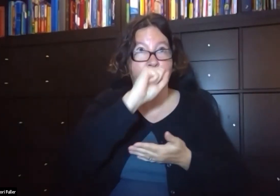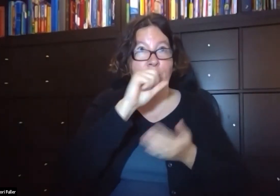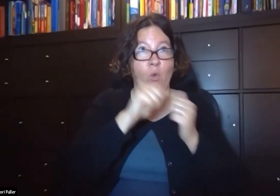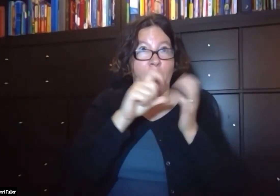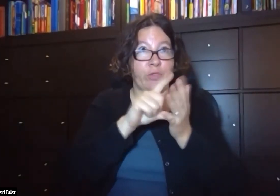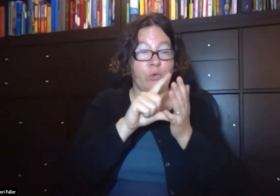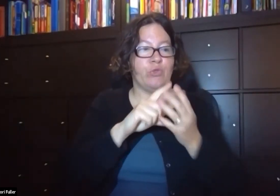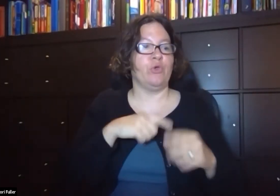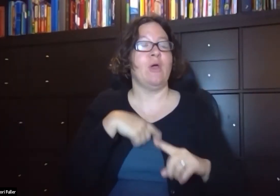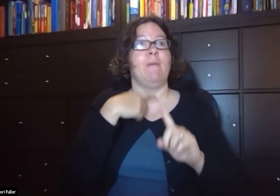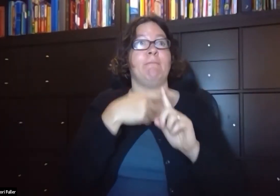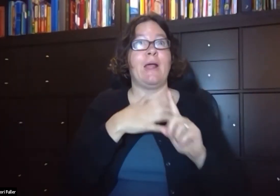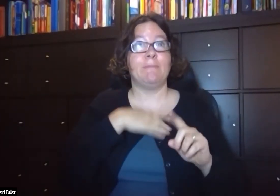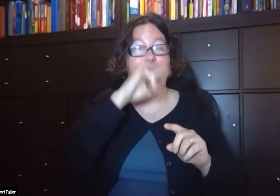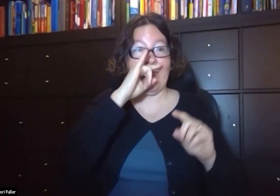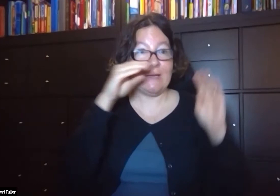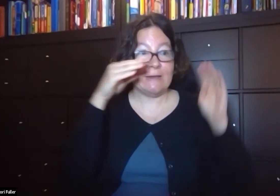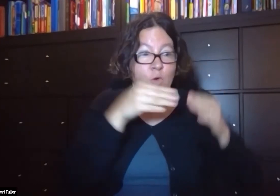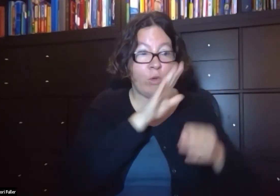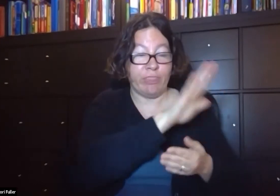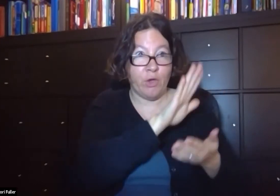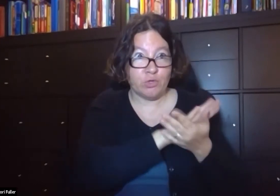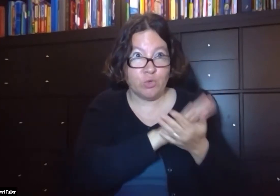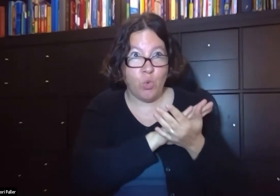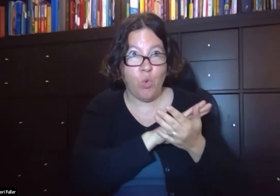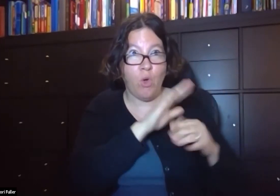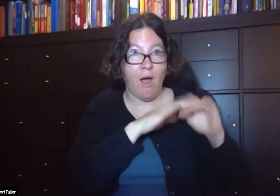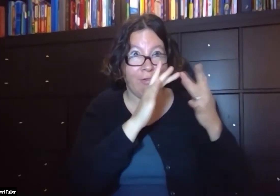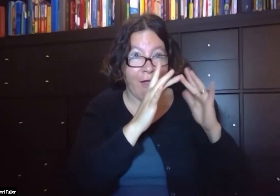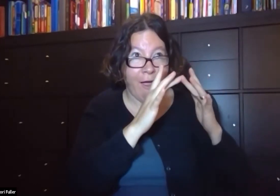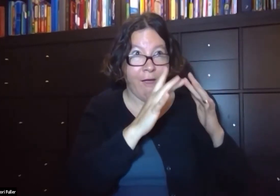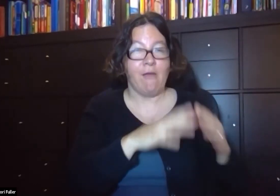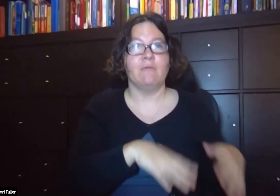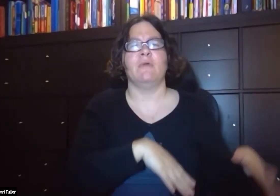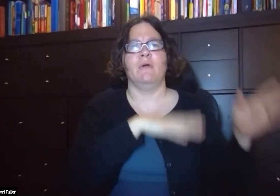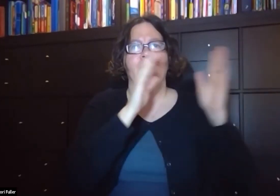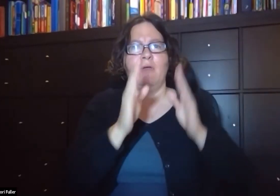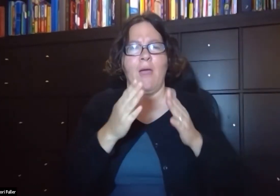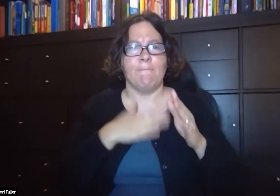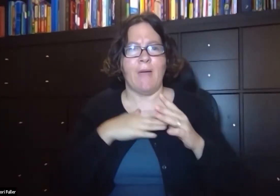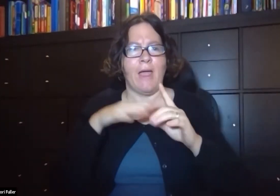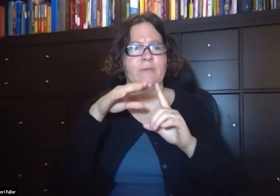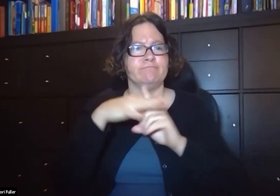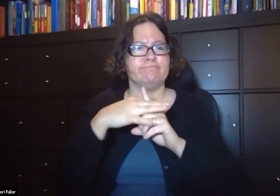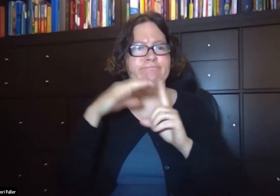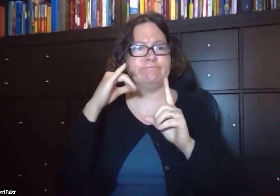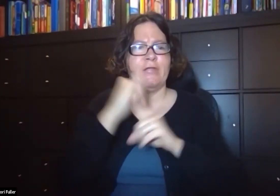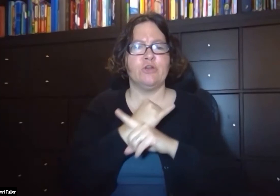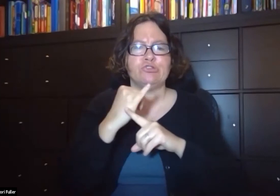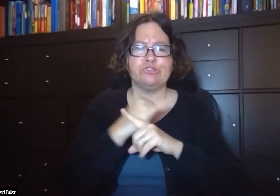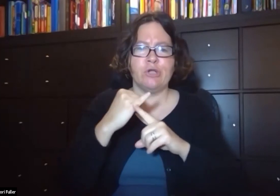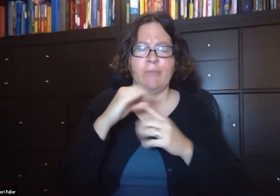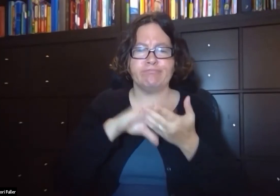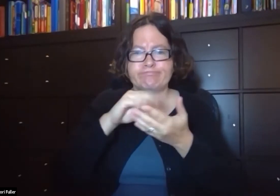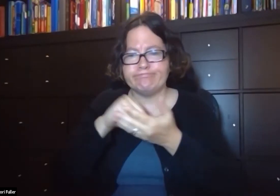that I can't control. I was still in seminary. My children were at home trying to help them access